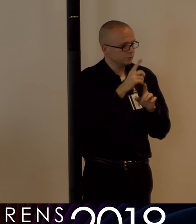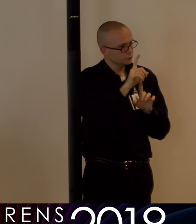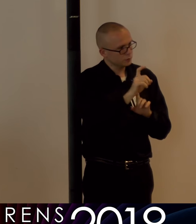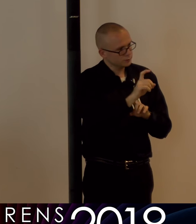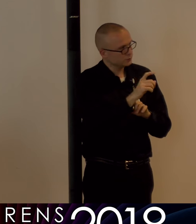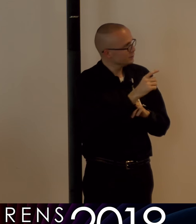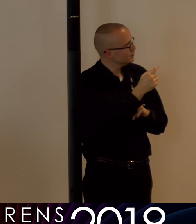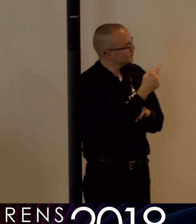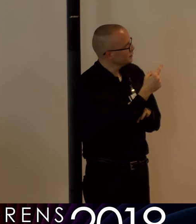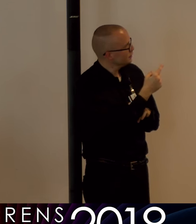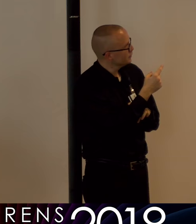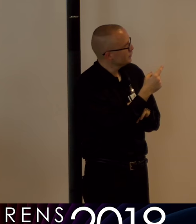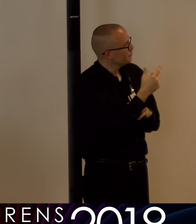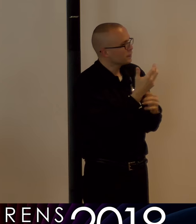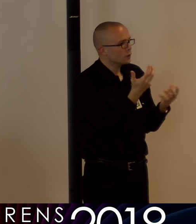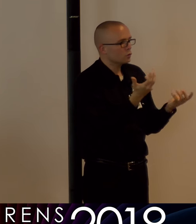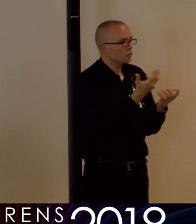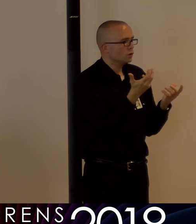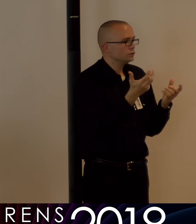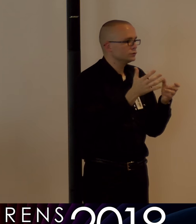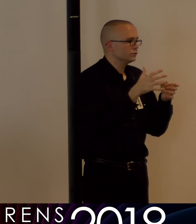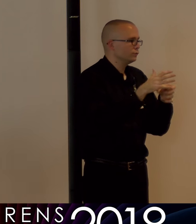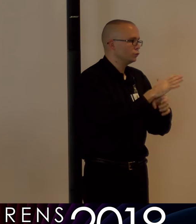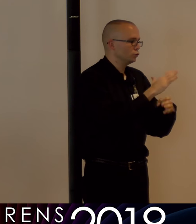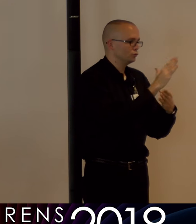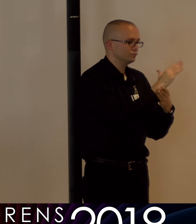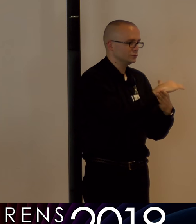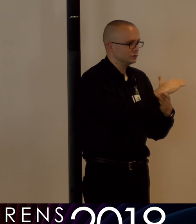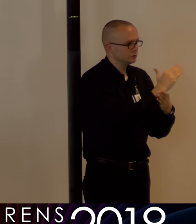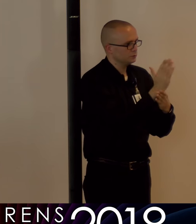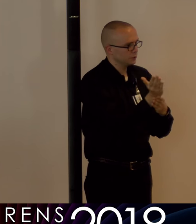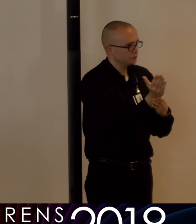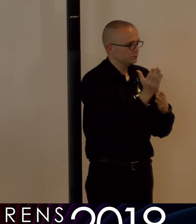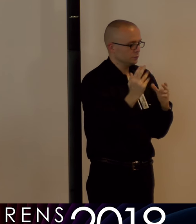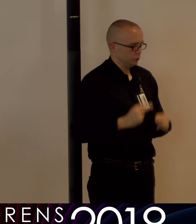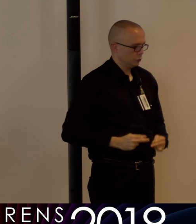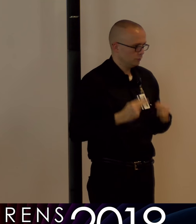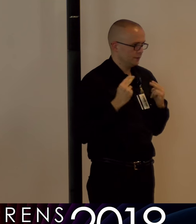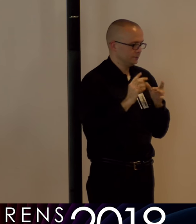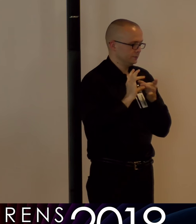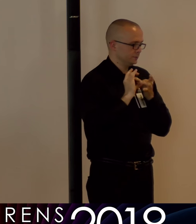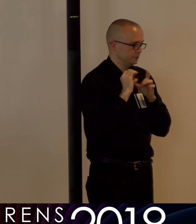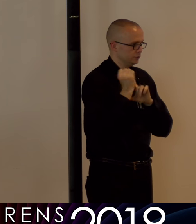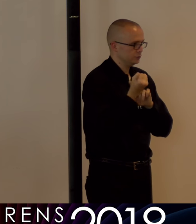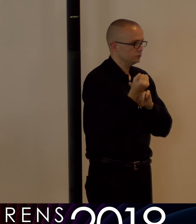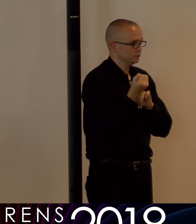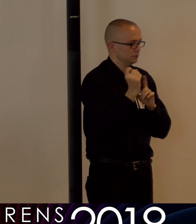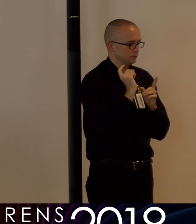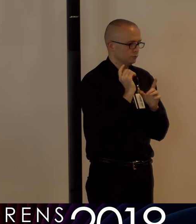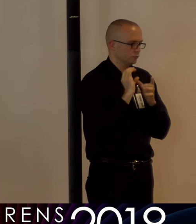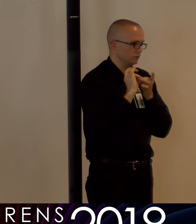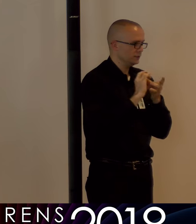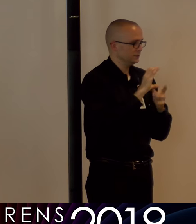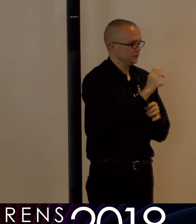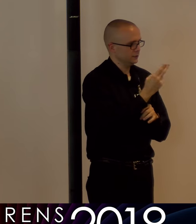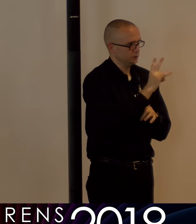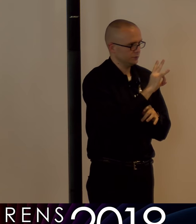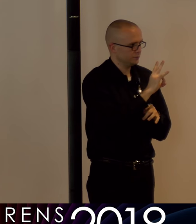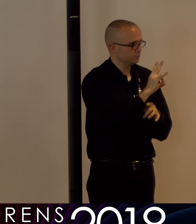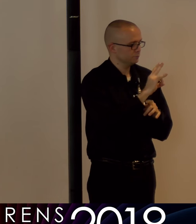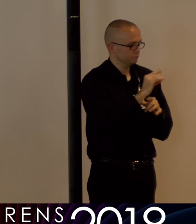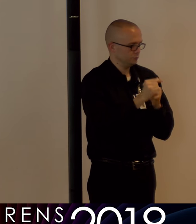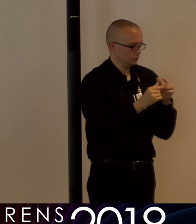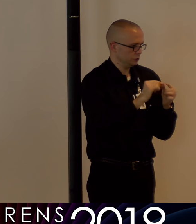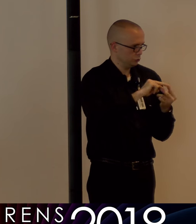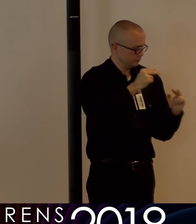question, what is the full spectrum of human conditions associated with changes in the CHD7 gene?